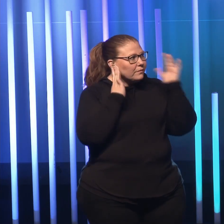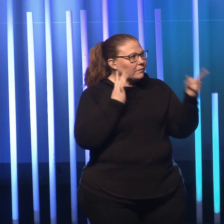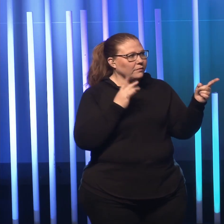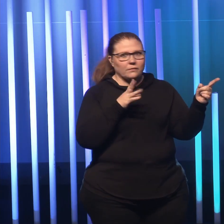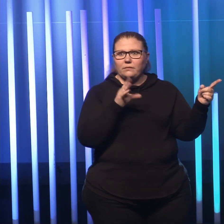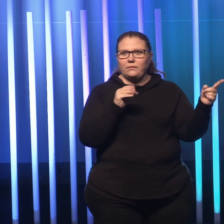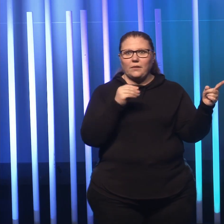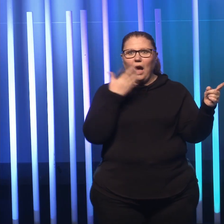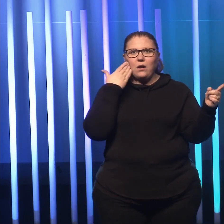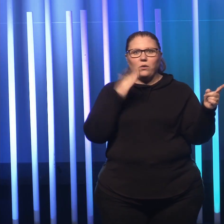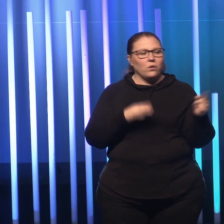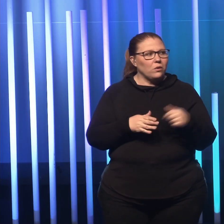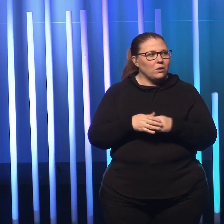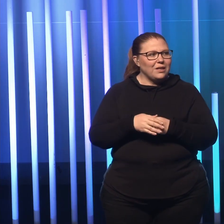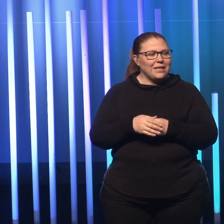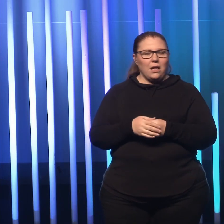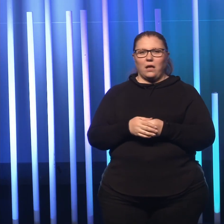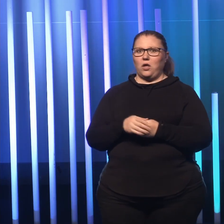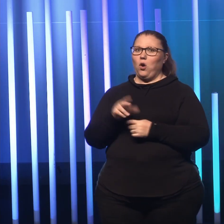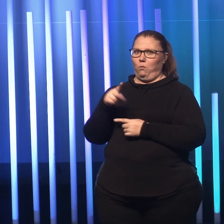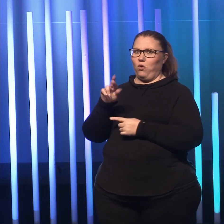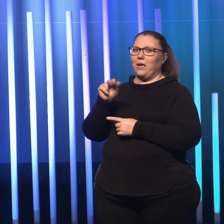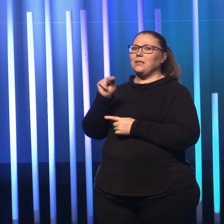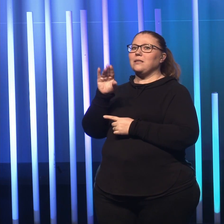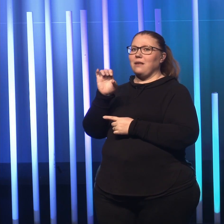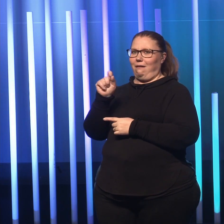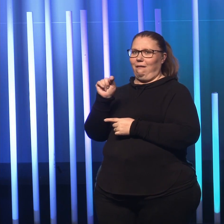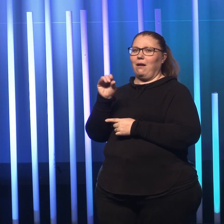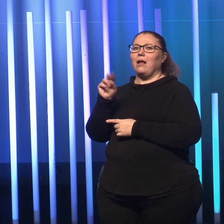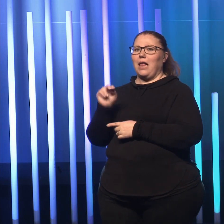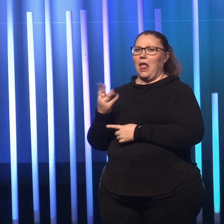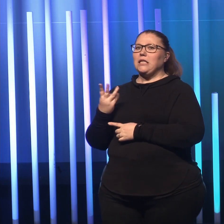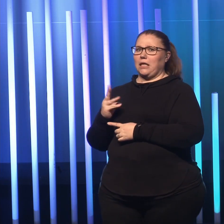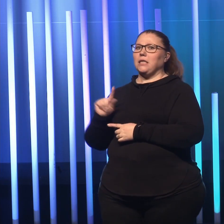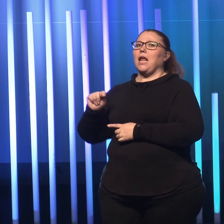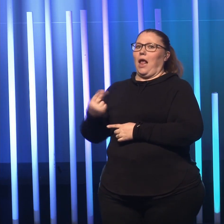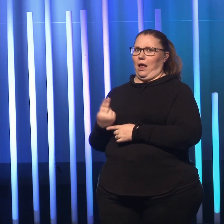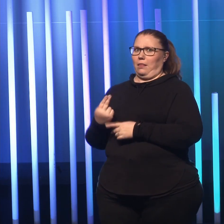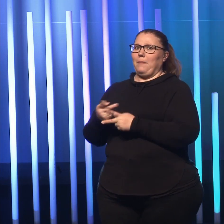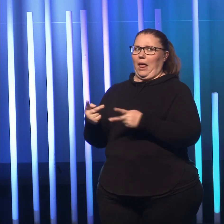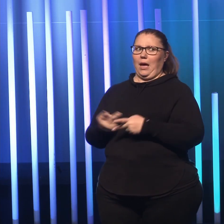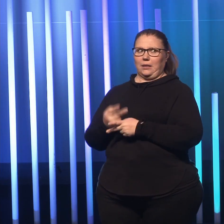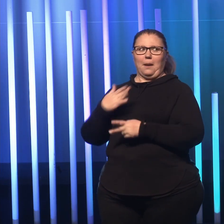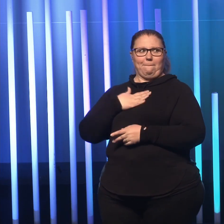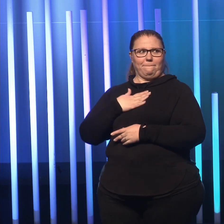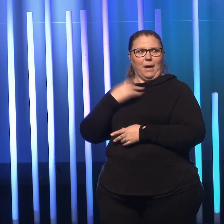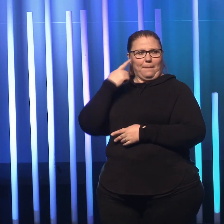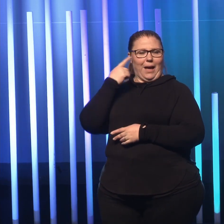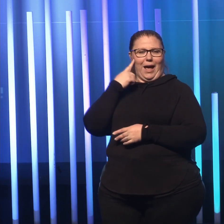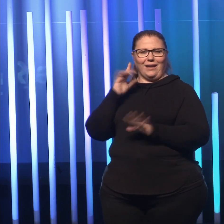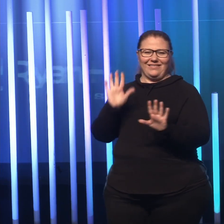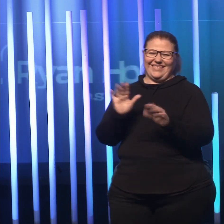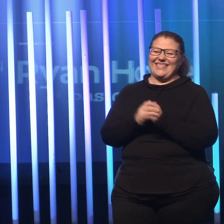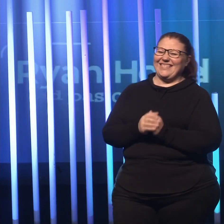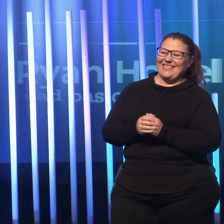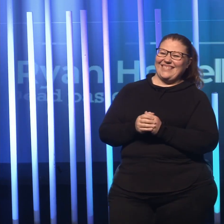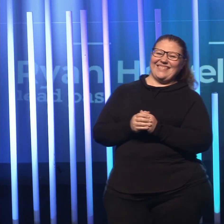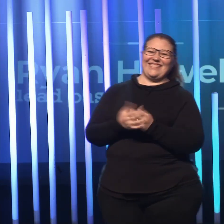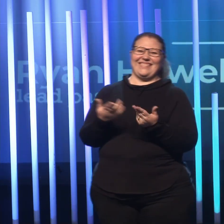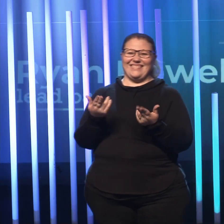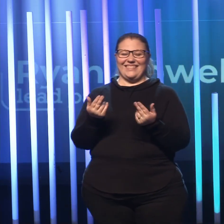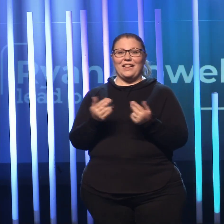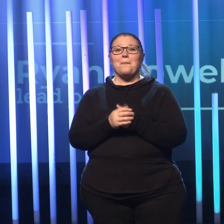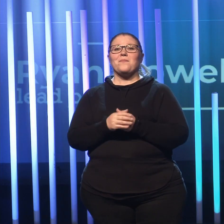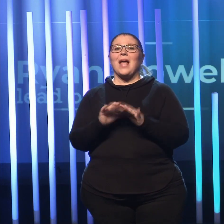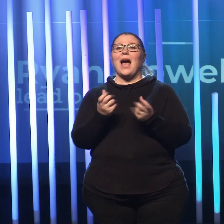I know, they are 16th seed in my mind, that's for sure, undoubtedly. So, all right, listen, so hey, how many of y'all have ever had a